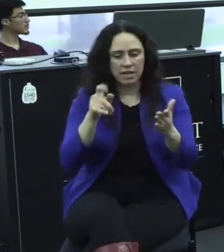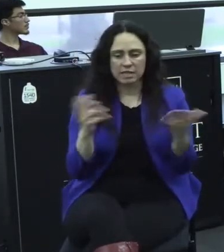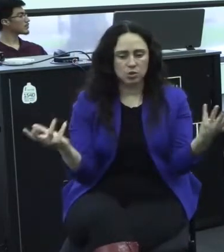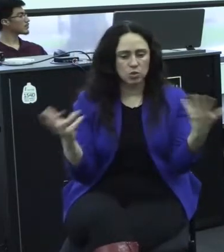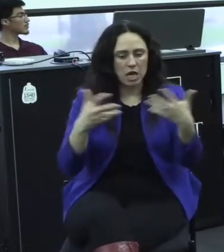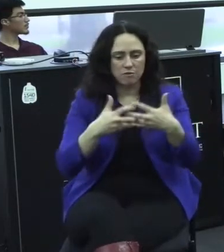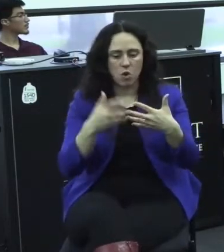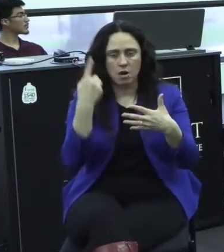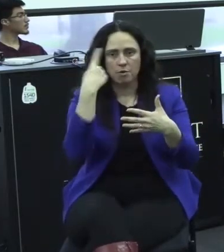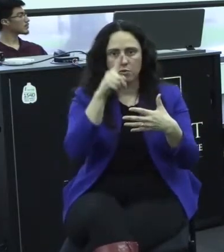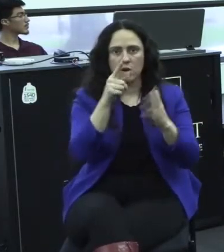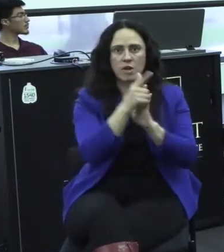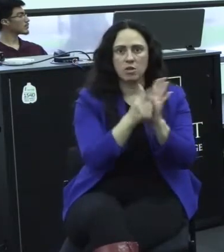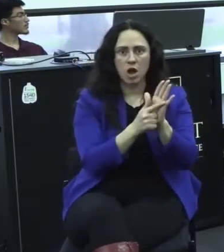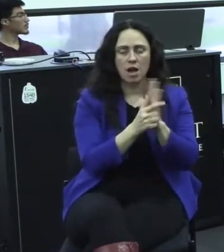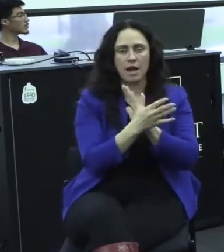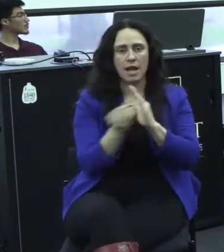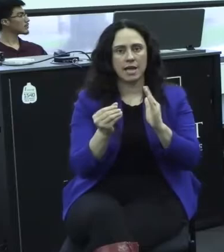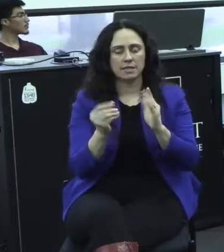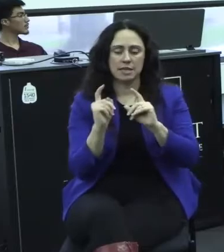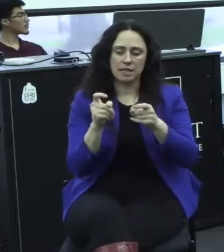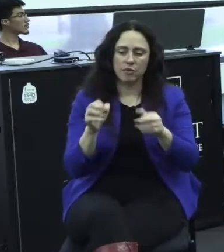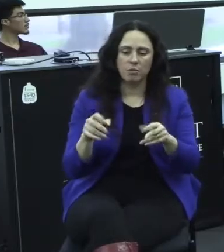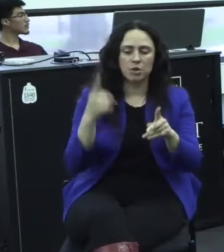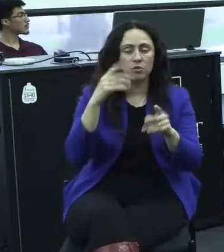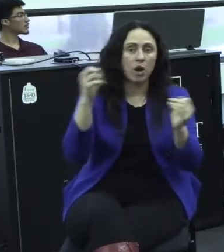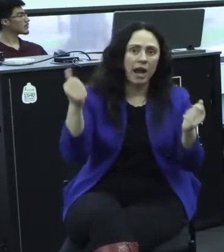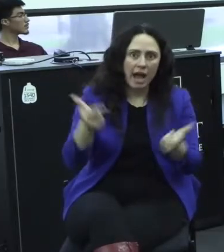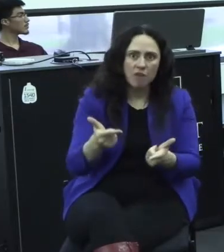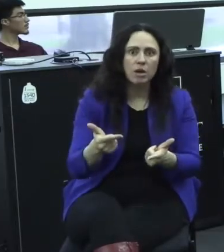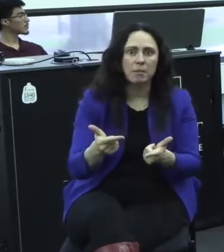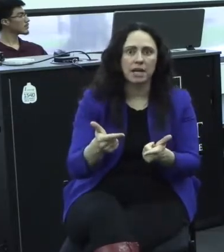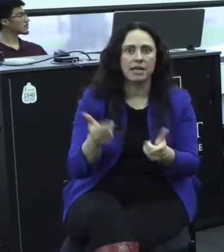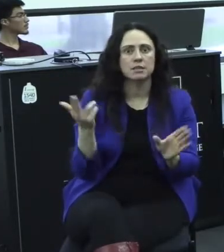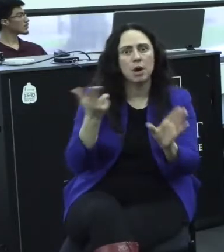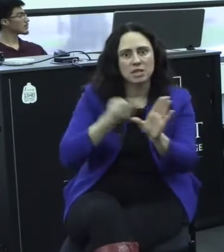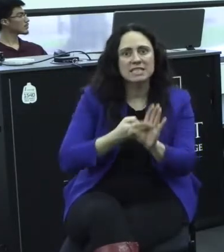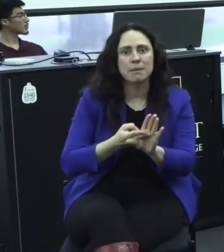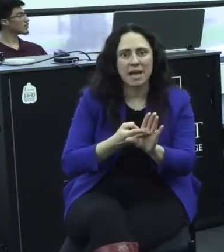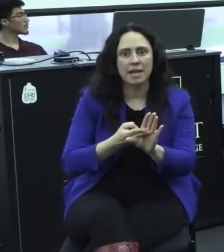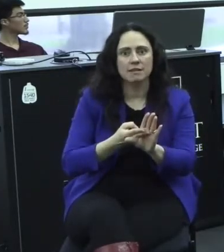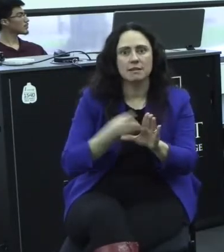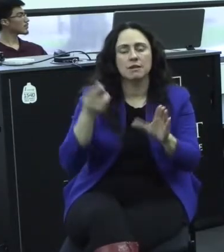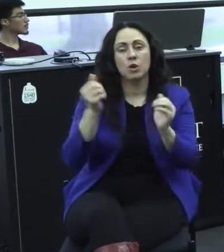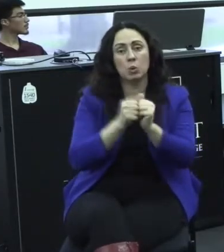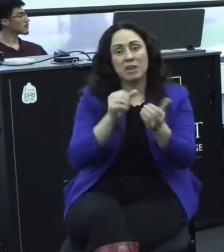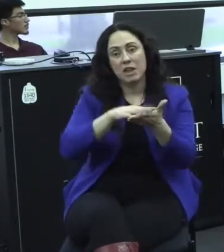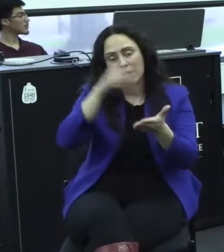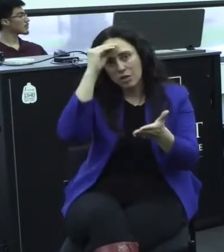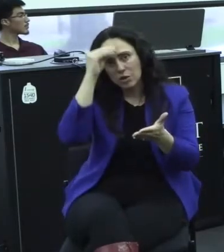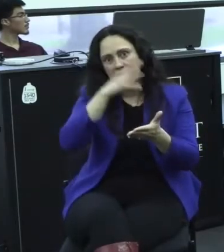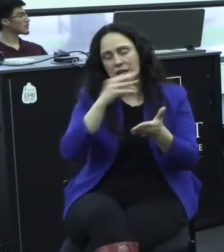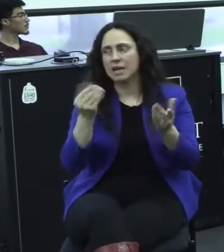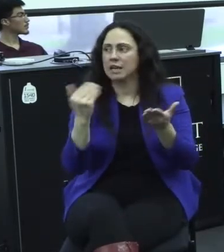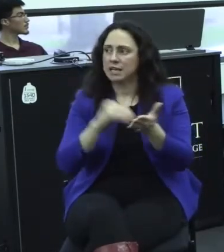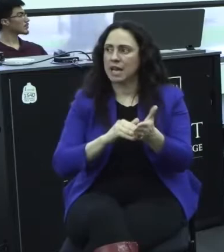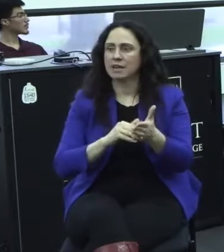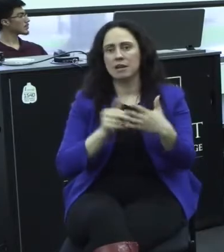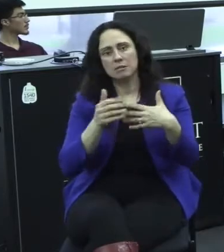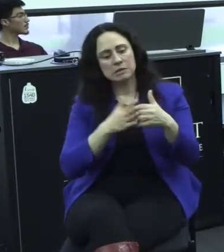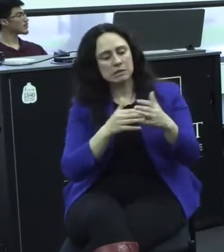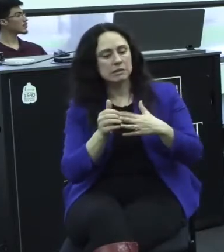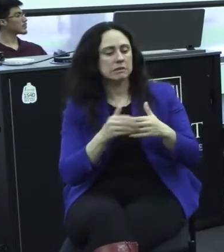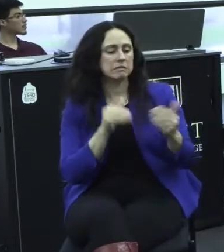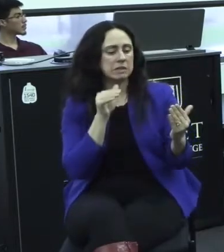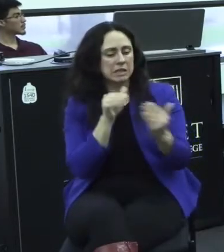to this law and have give opportunity for everybody to participate in the learning and be